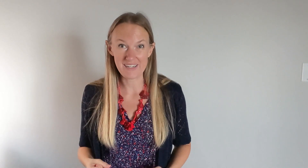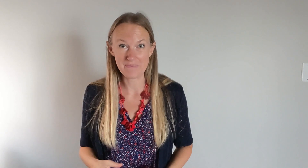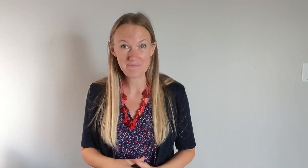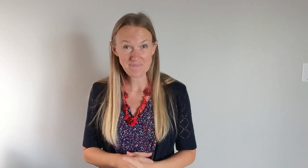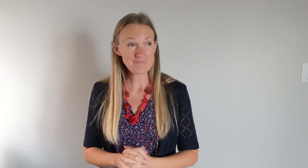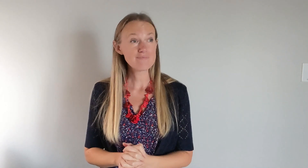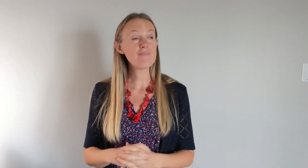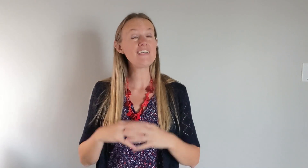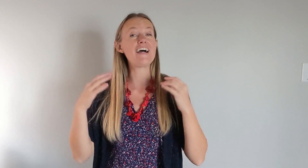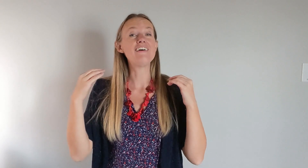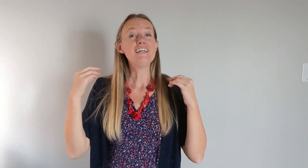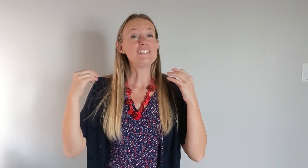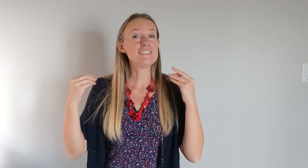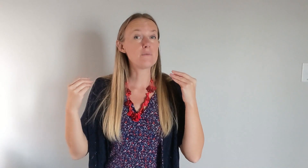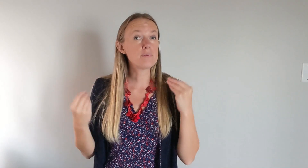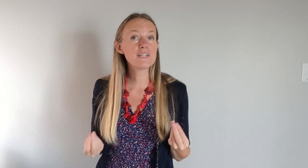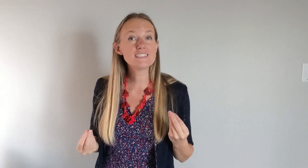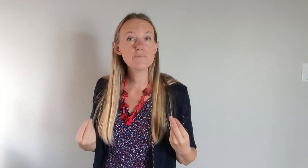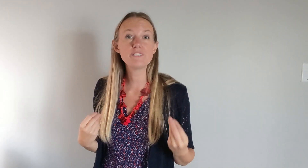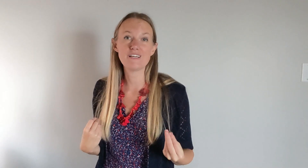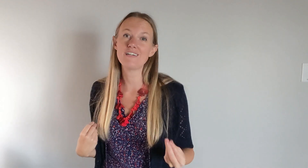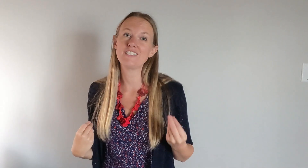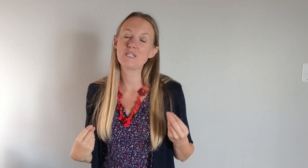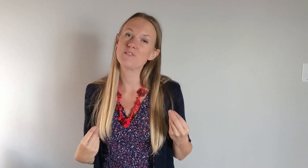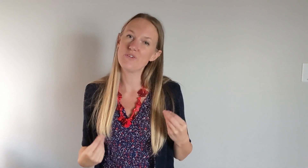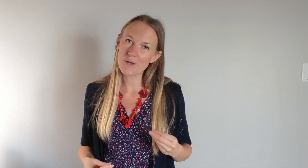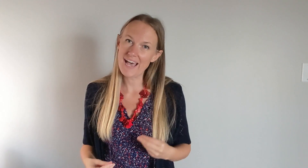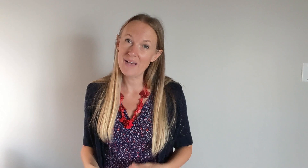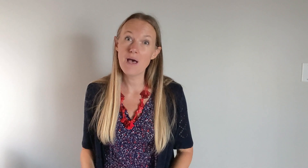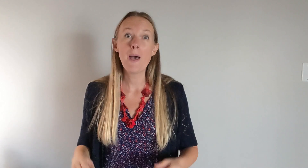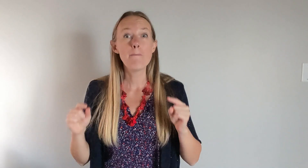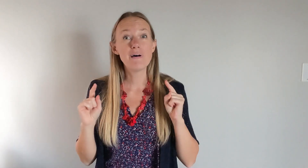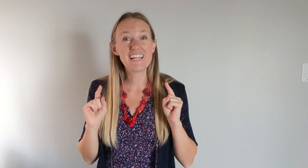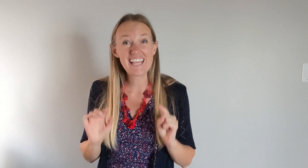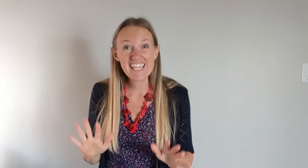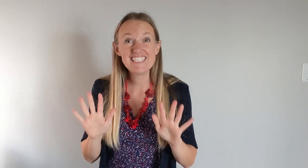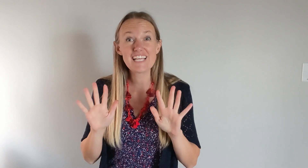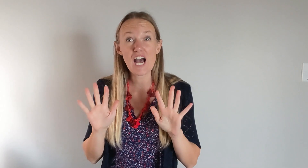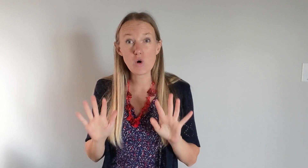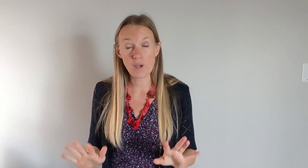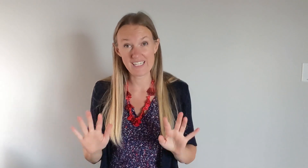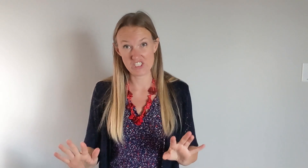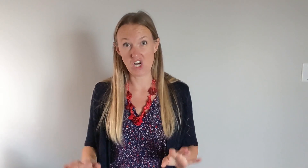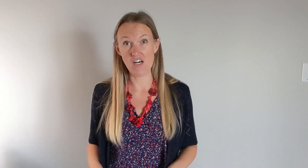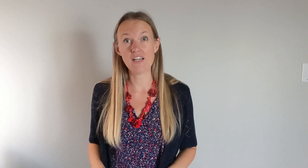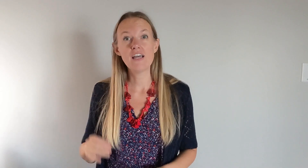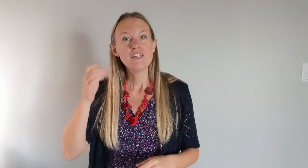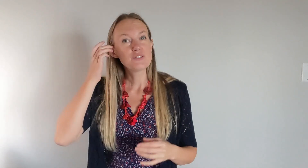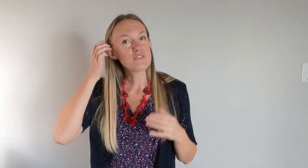Wickham. Now, this is a pretty simple song in terms of vocab, but it is a quick song. So if you